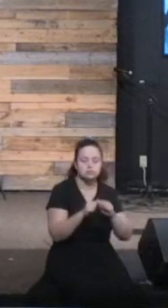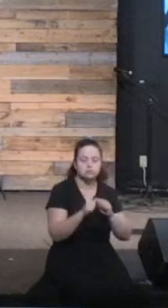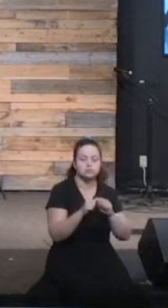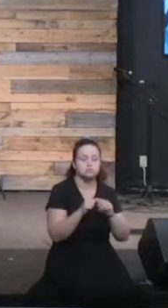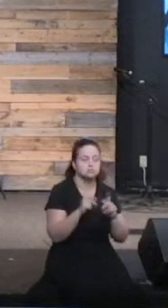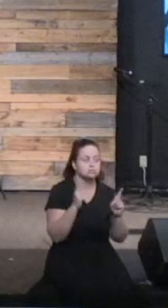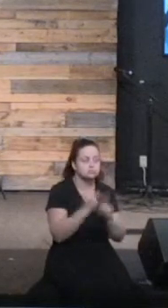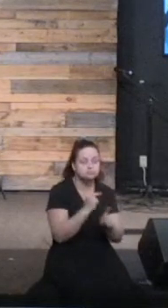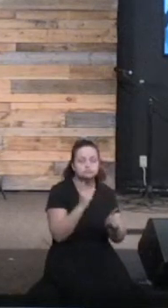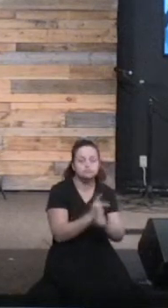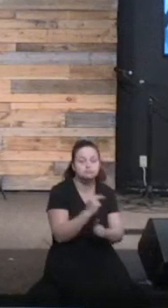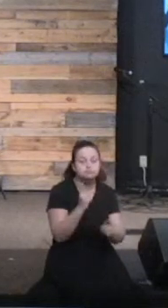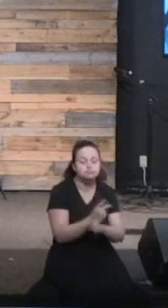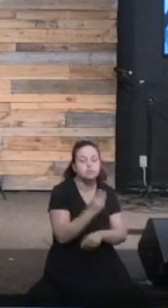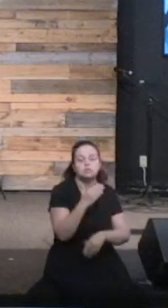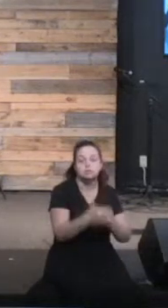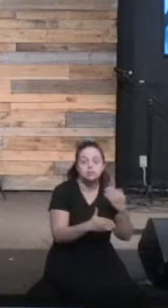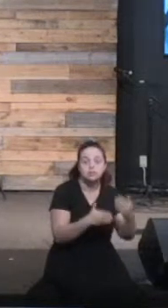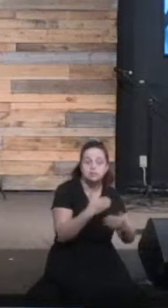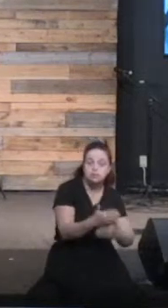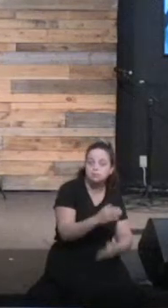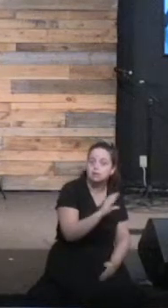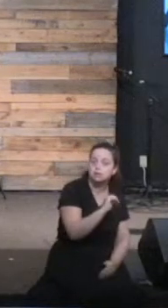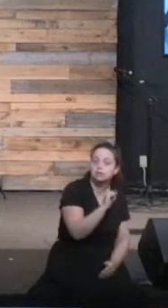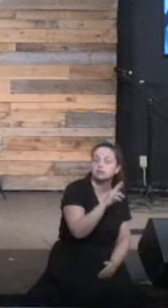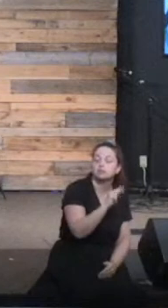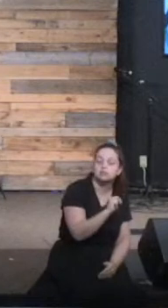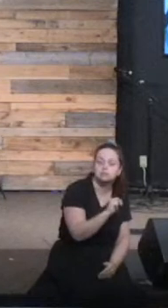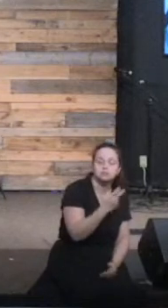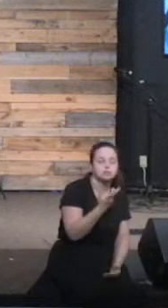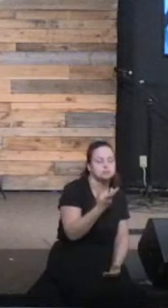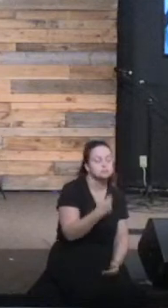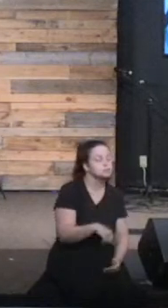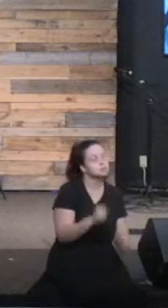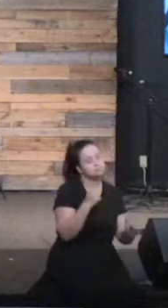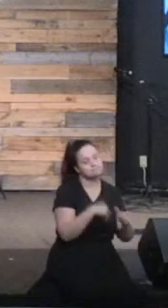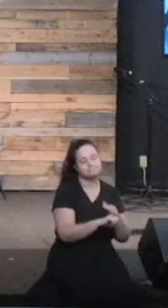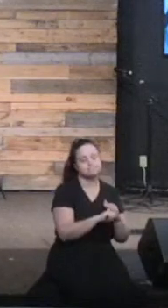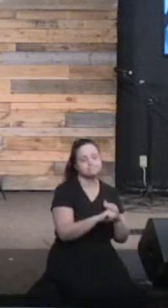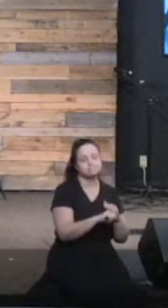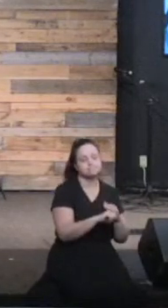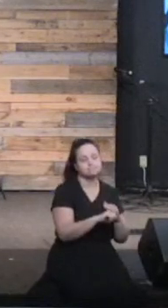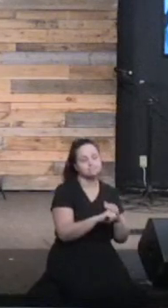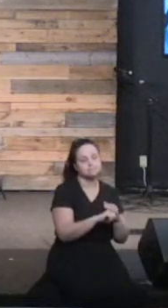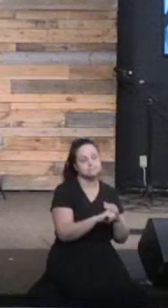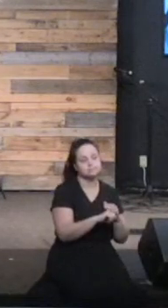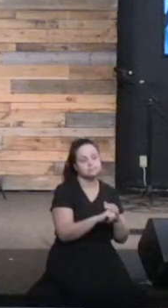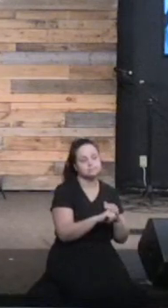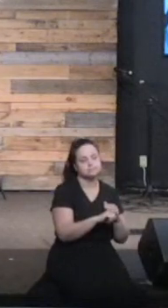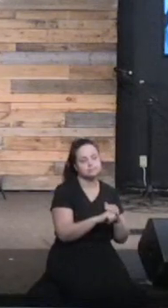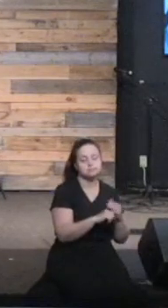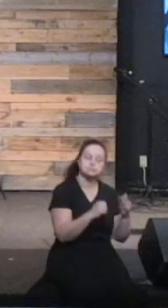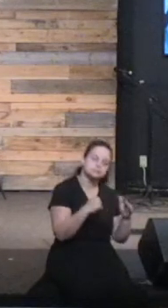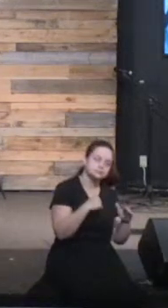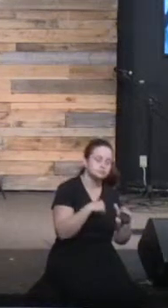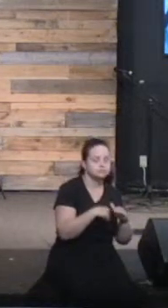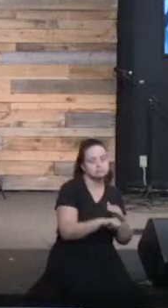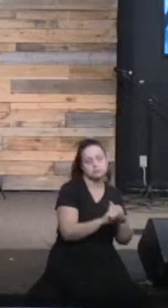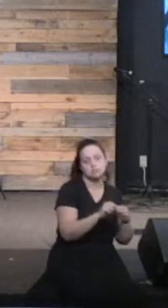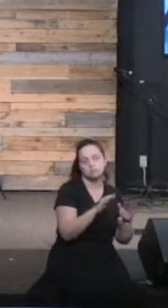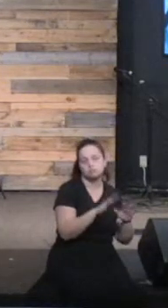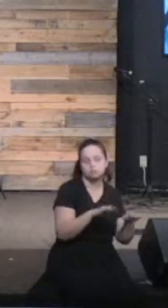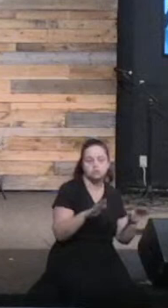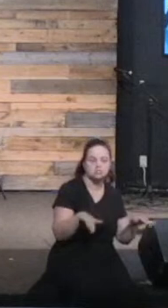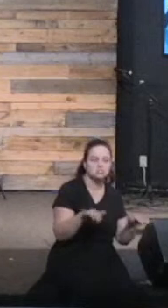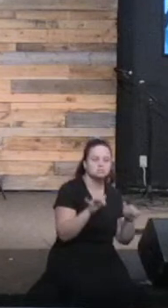it's the pattern of Cain they just kind of bear they just had a bore children into the same